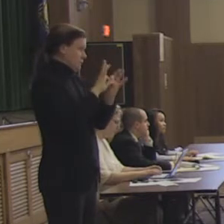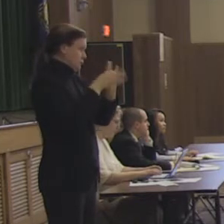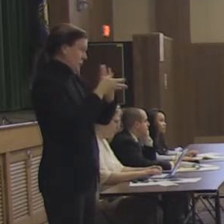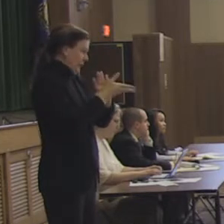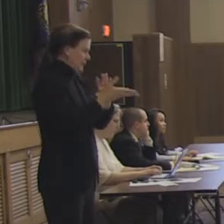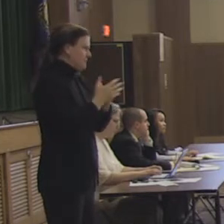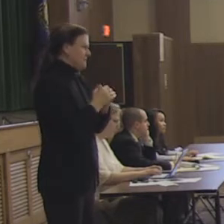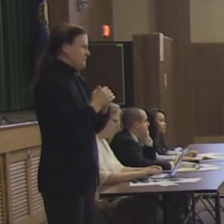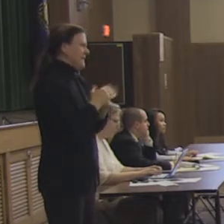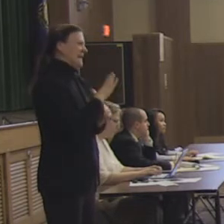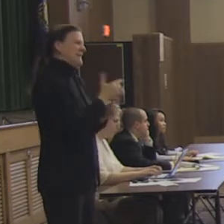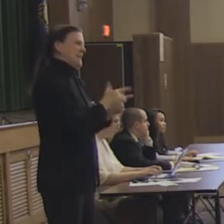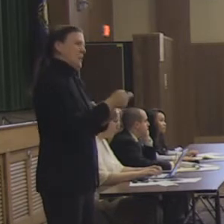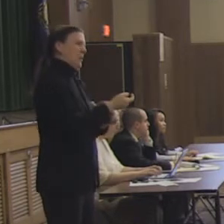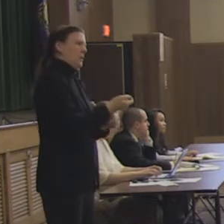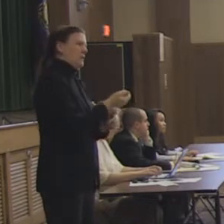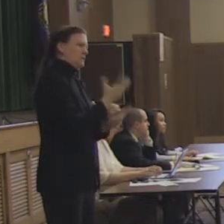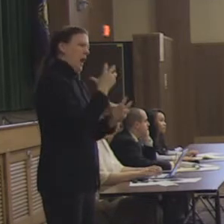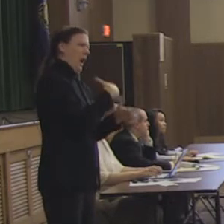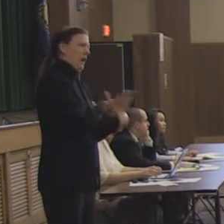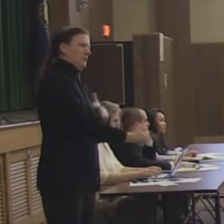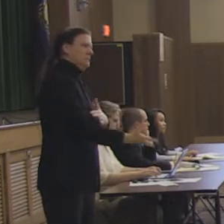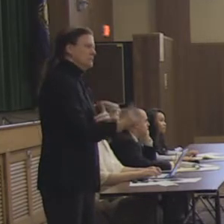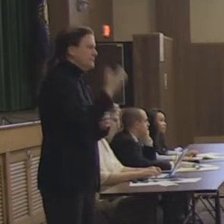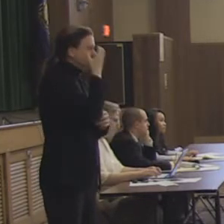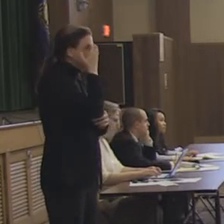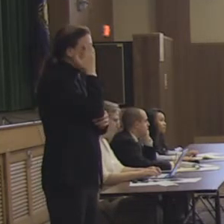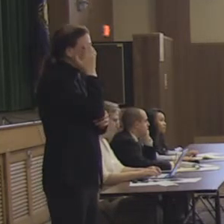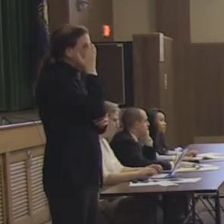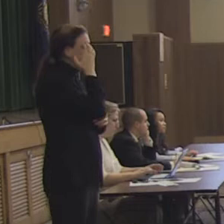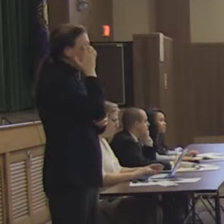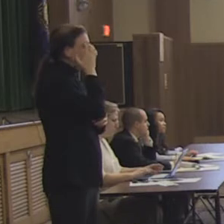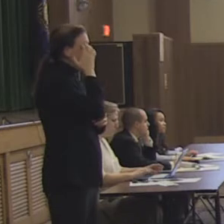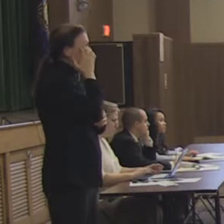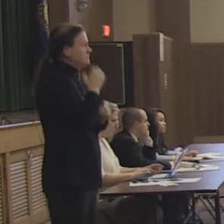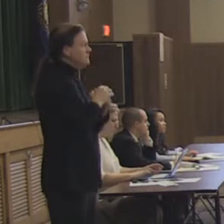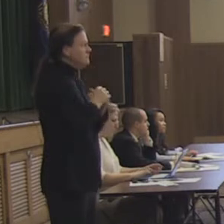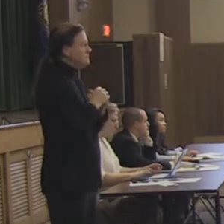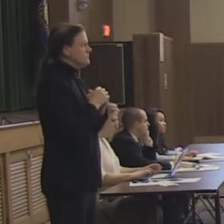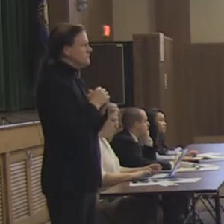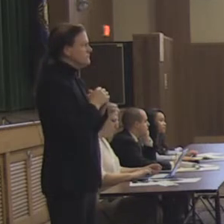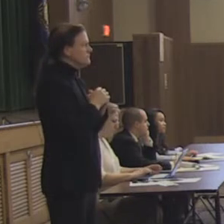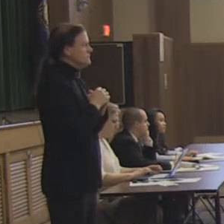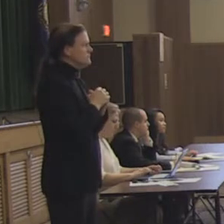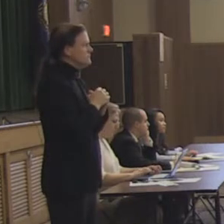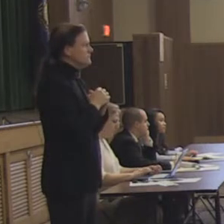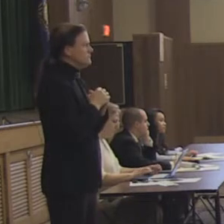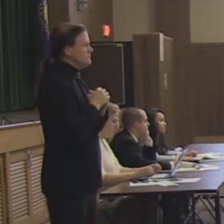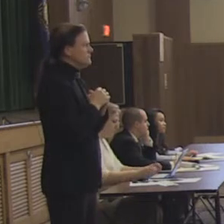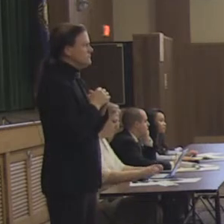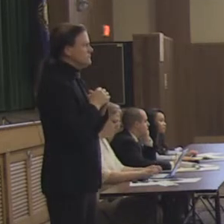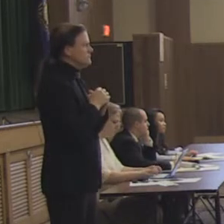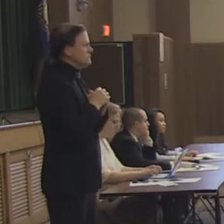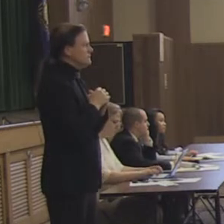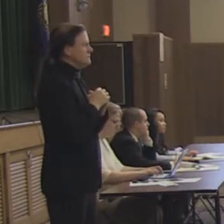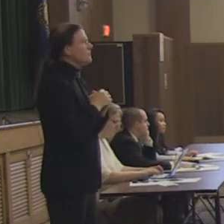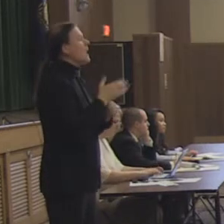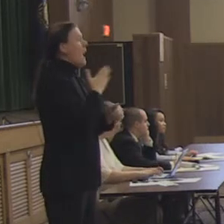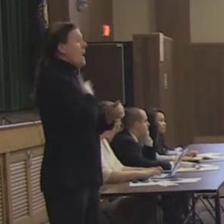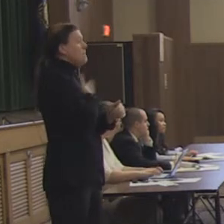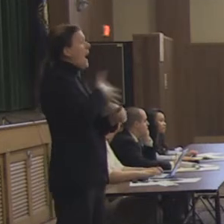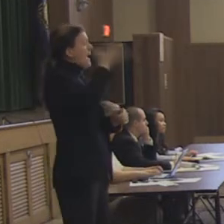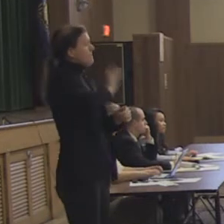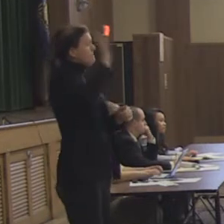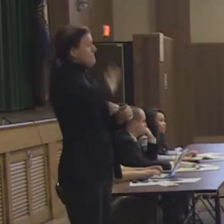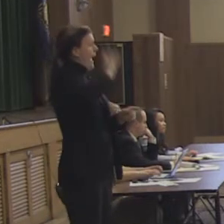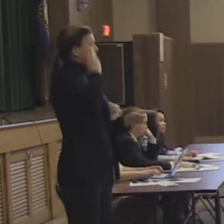interprets things. I was in the case, I'm not going to be detailed, where they interpretate using past against you.